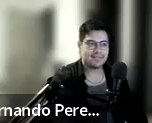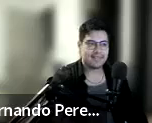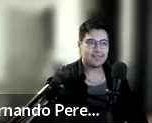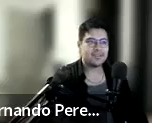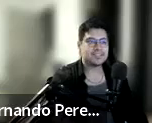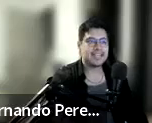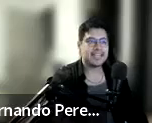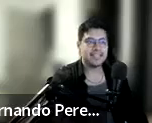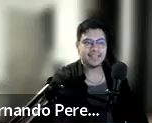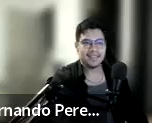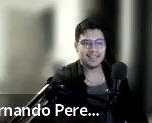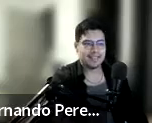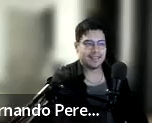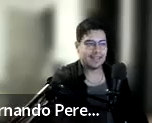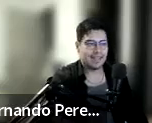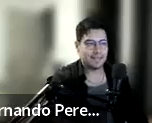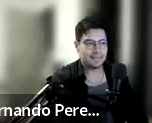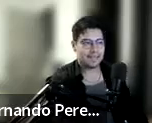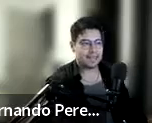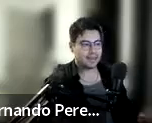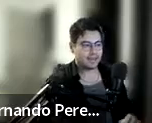How do you Yes, say Ámbar?